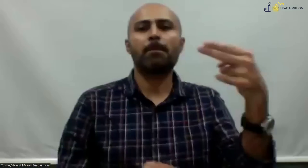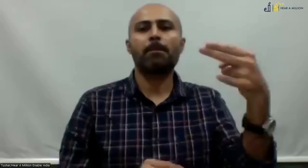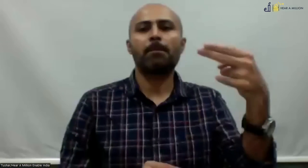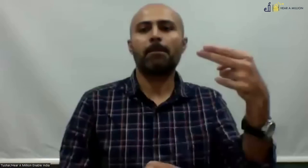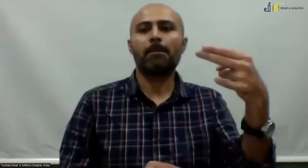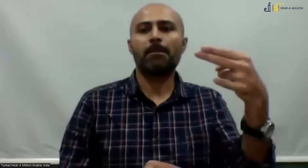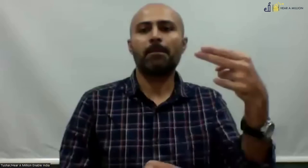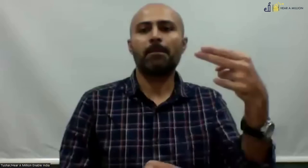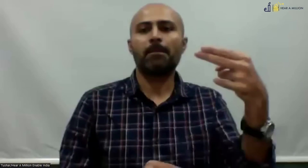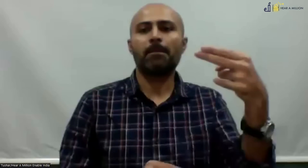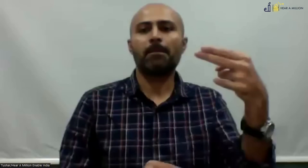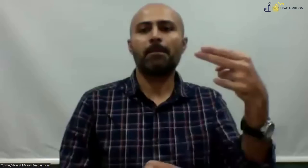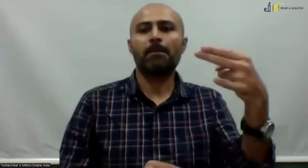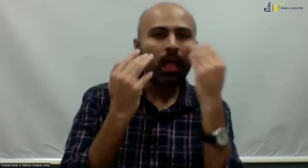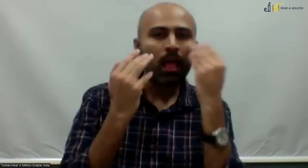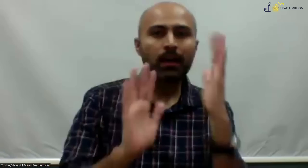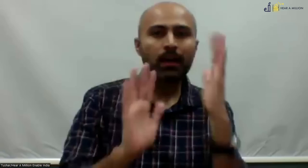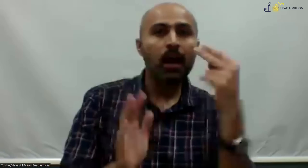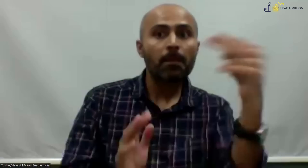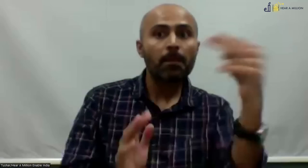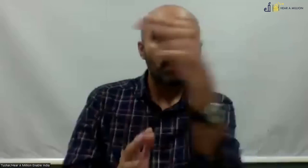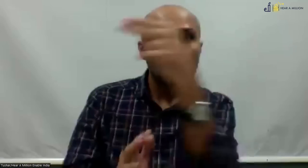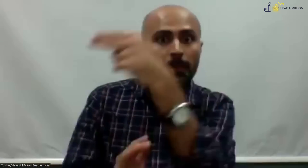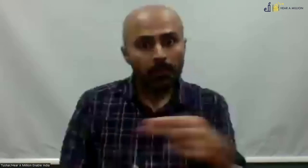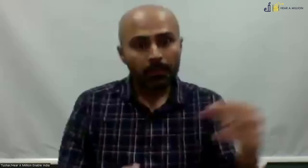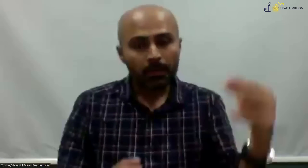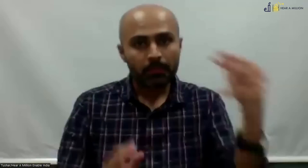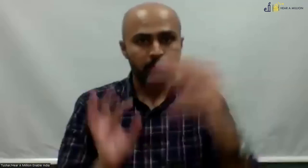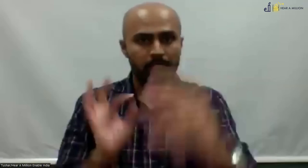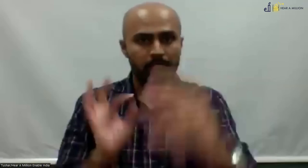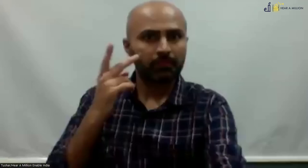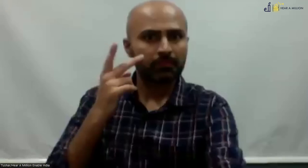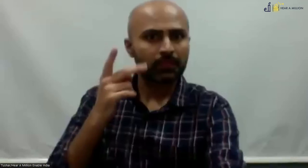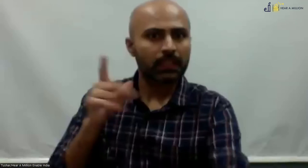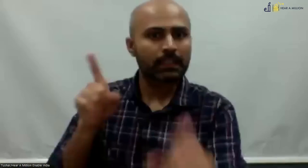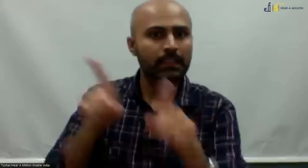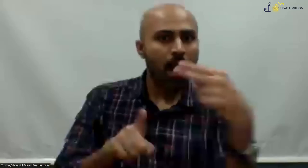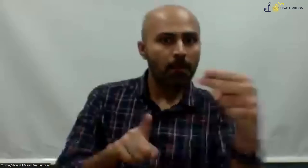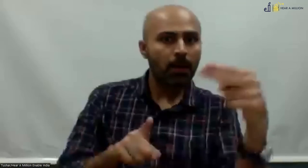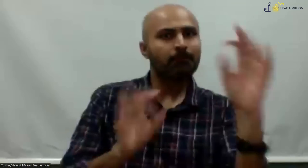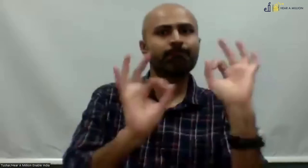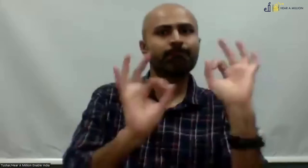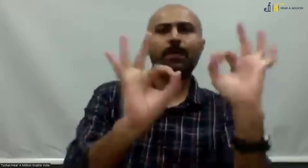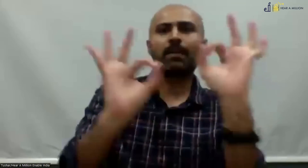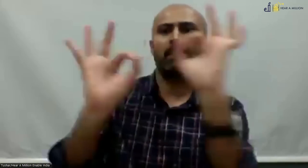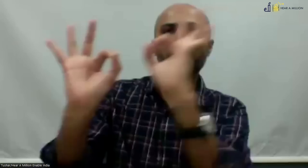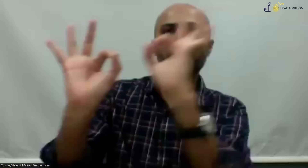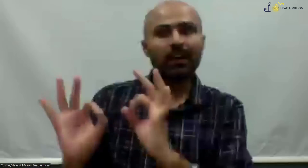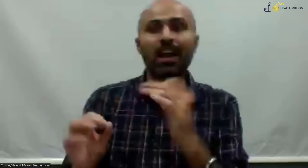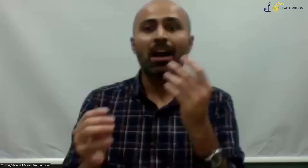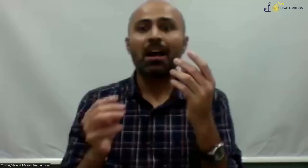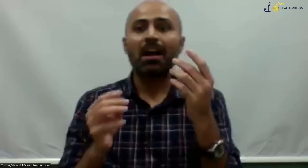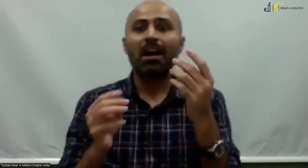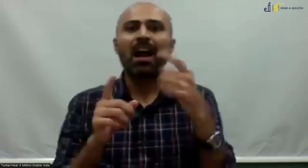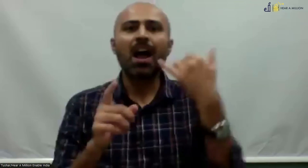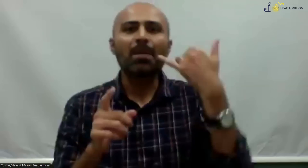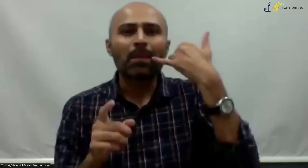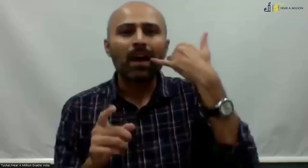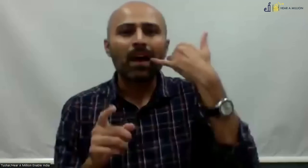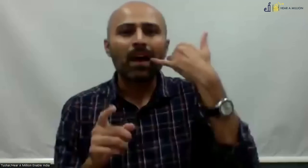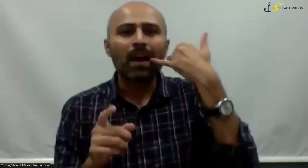We want everyone to rename themselves according, if you can see my